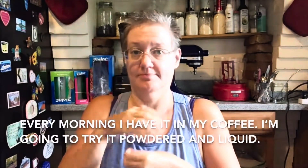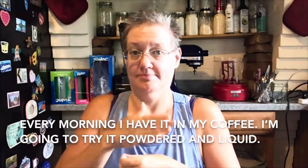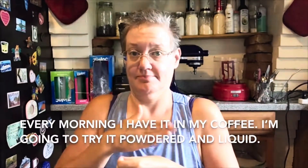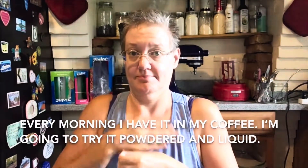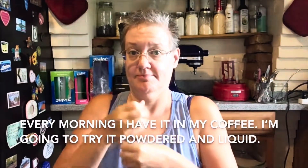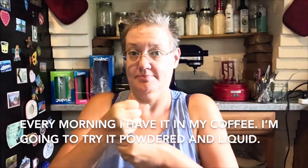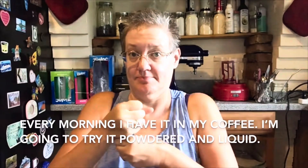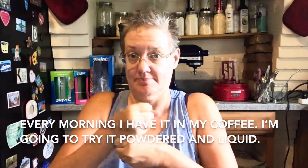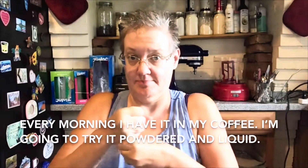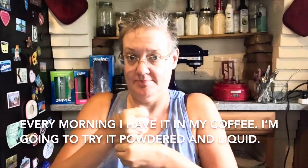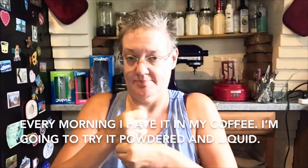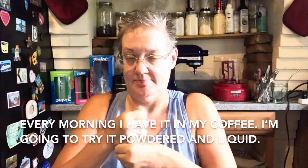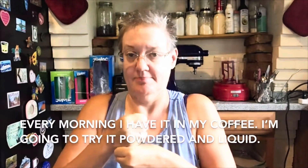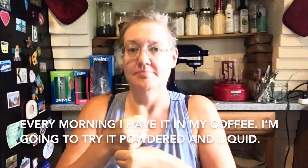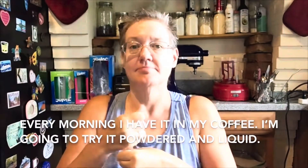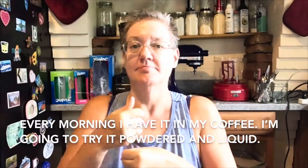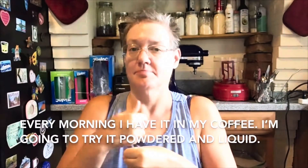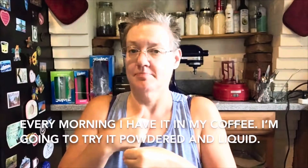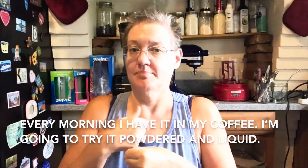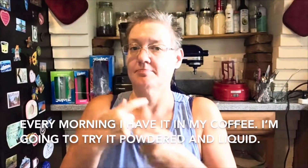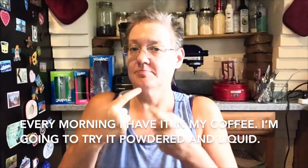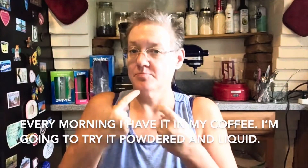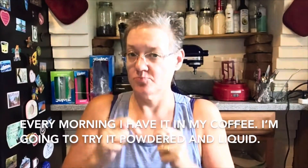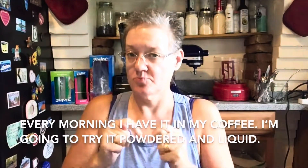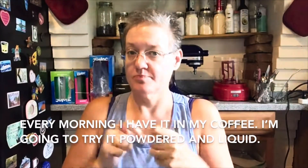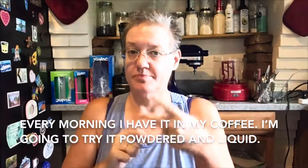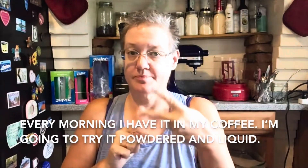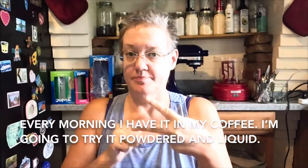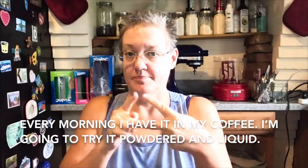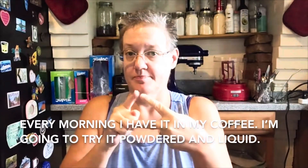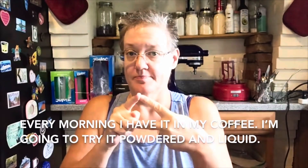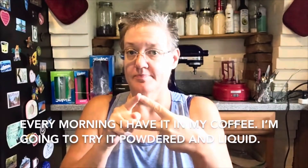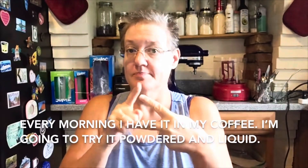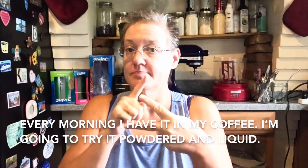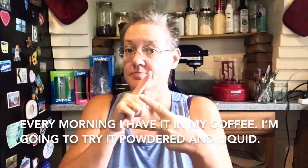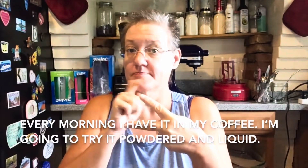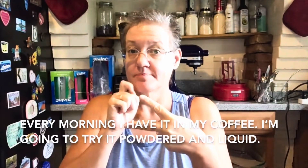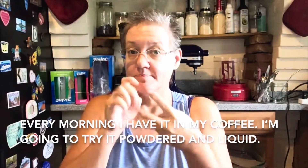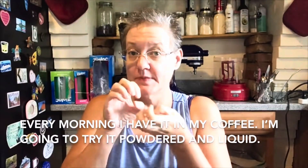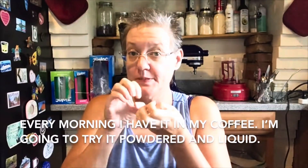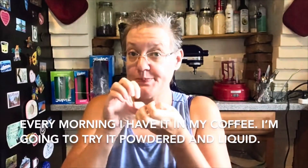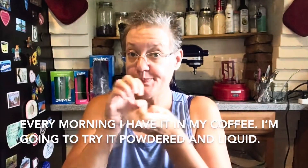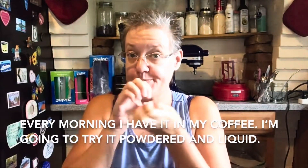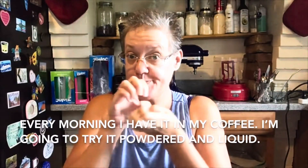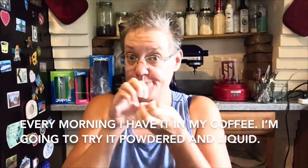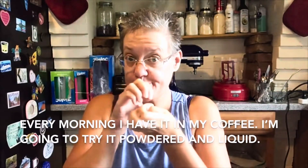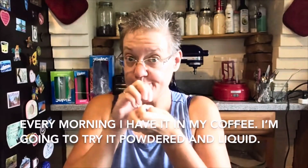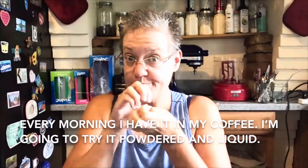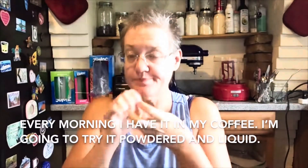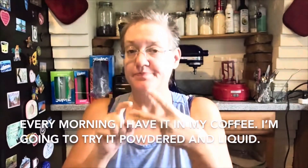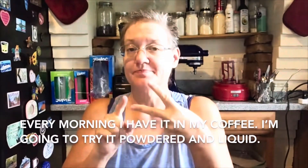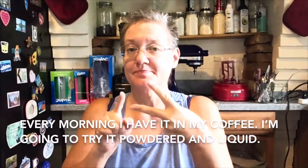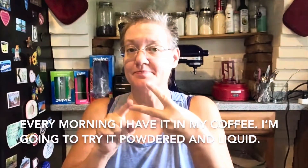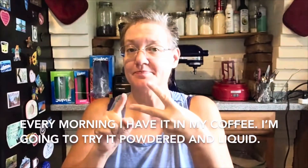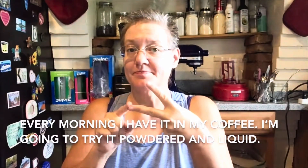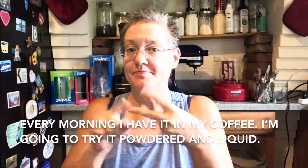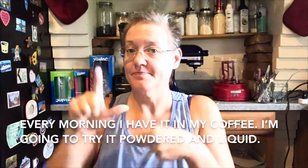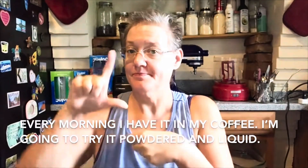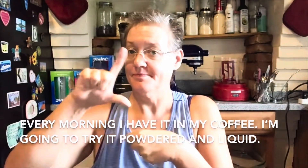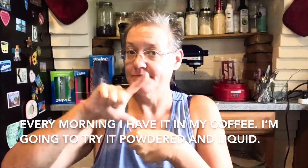Now, every morning I have it in my coffee. I'm going to try it powdered